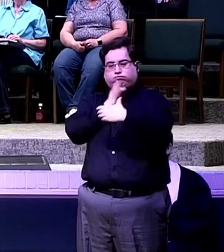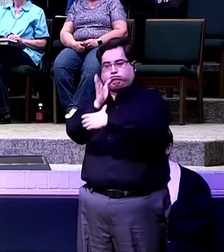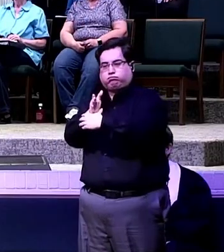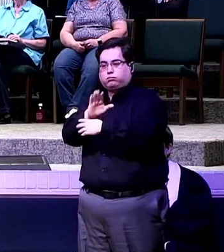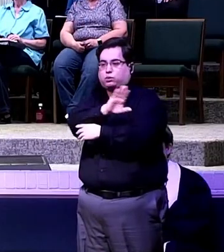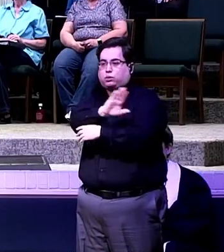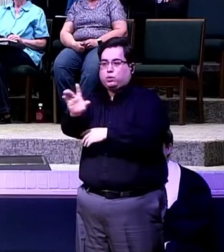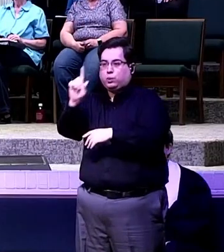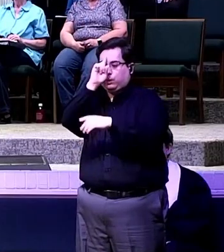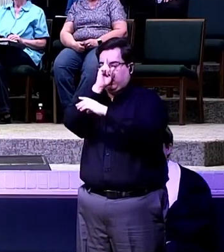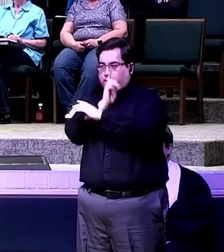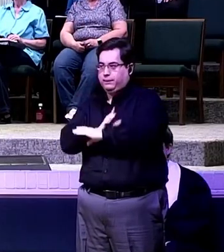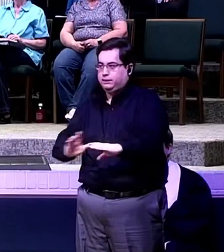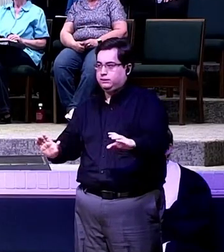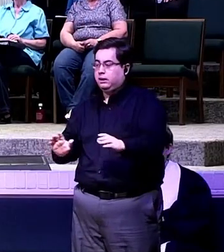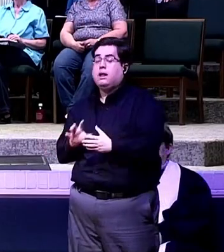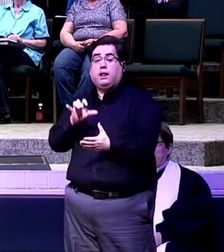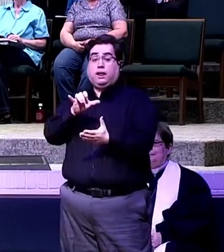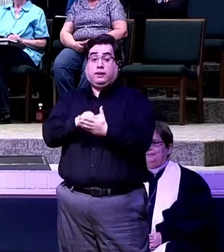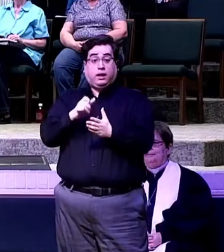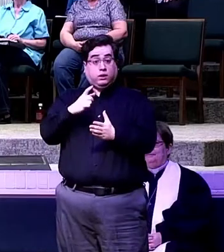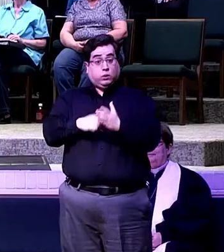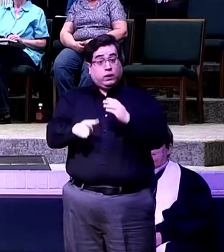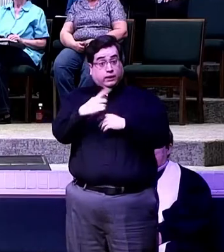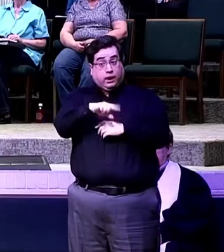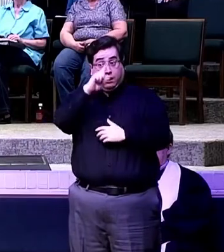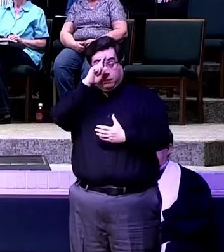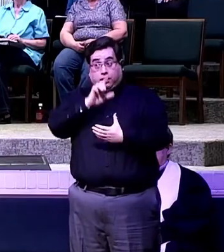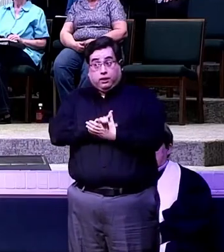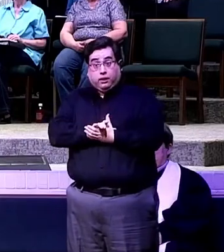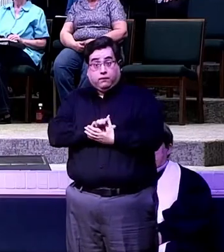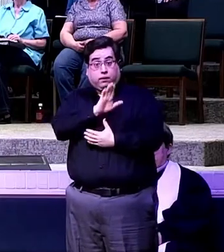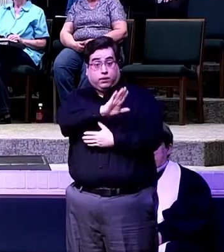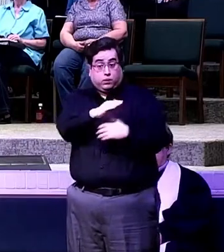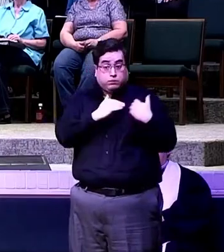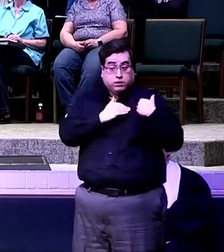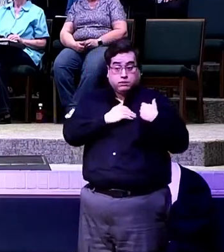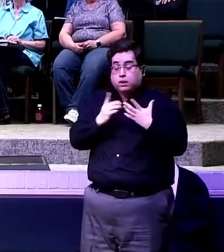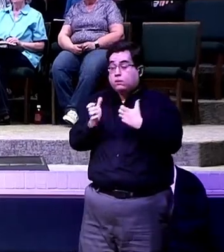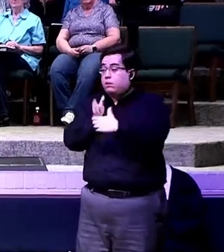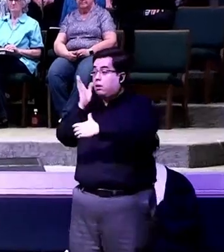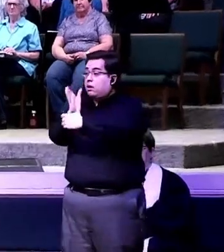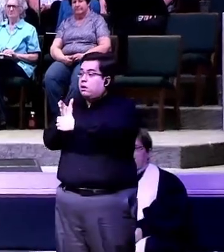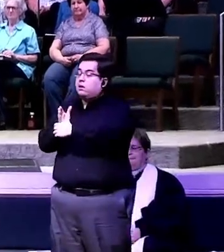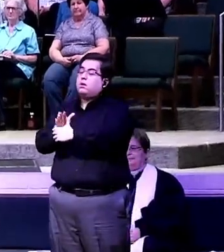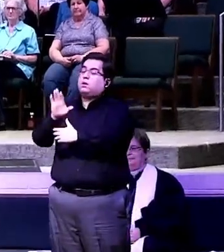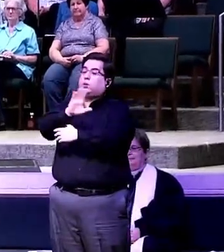peace. That's what they believe it's their job to do. And so what do?